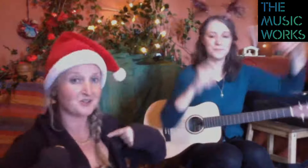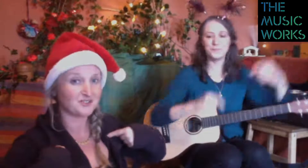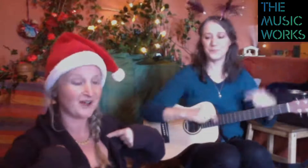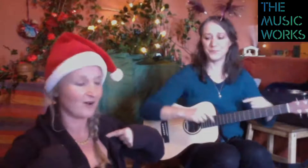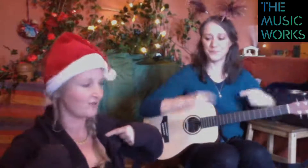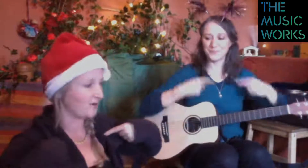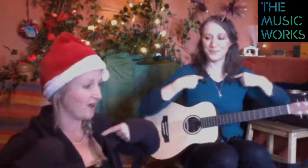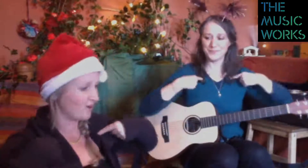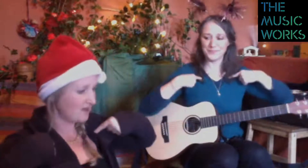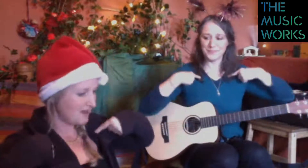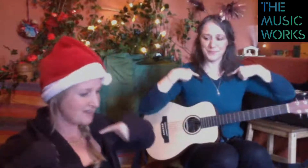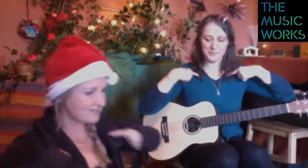yourself. Here we go.